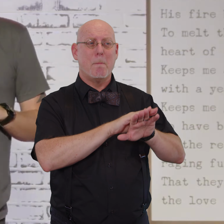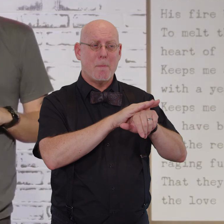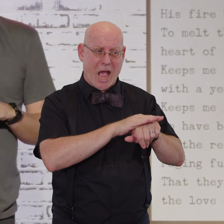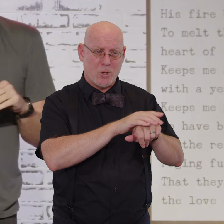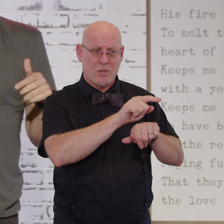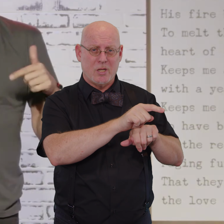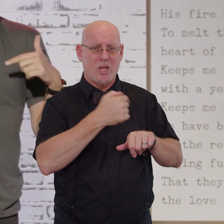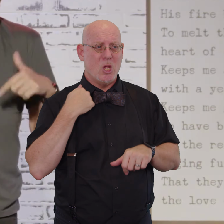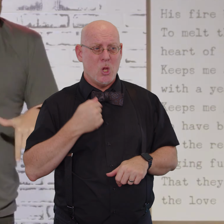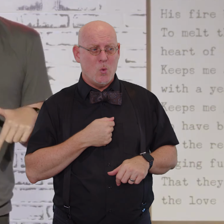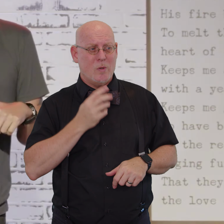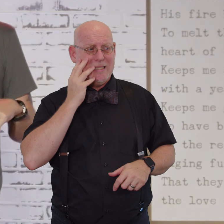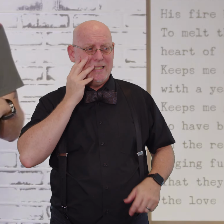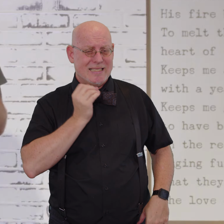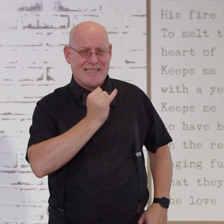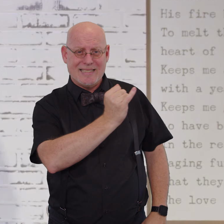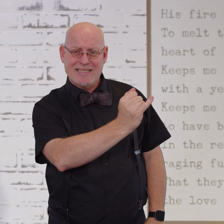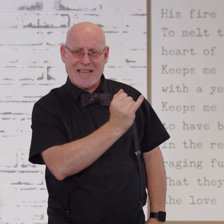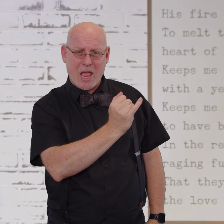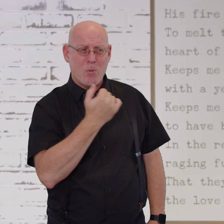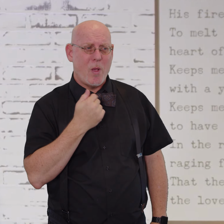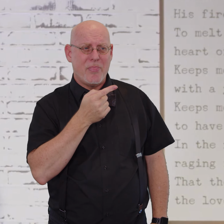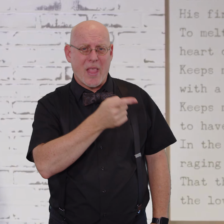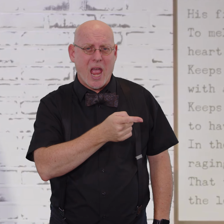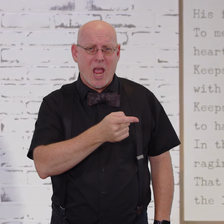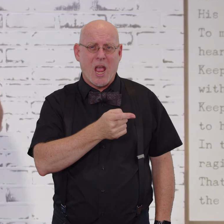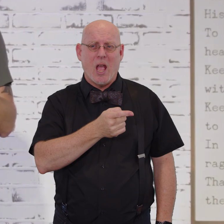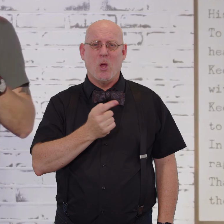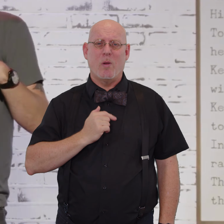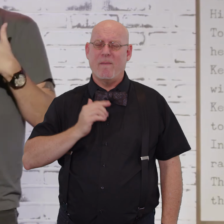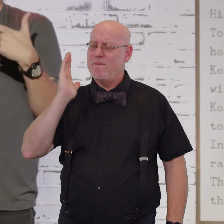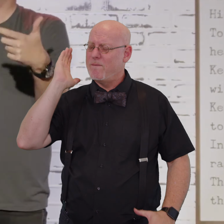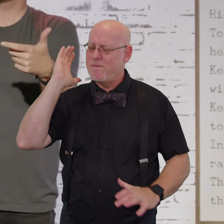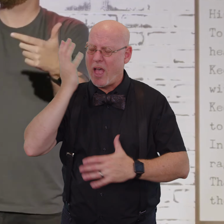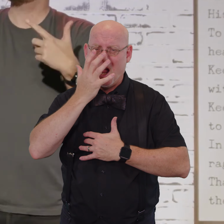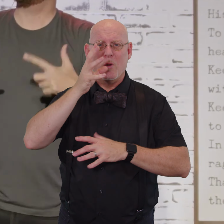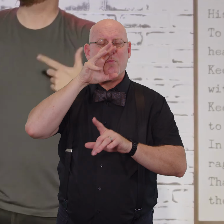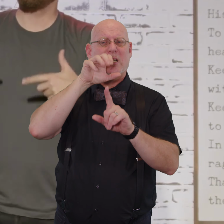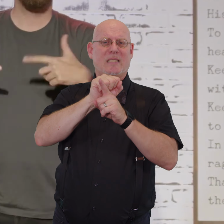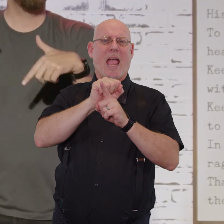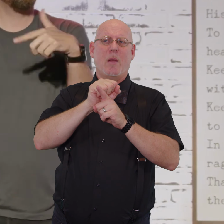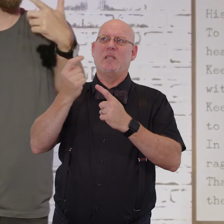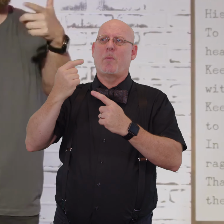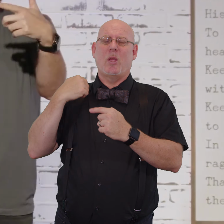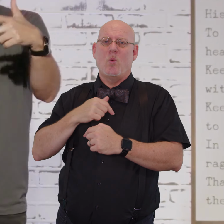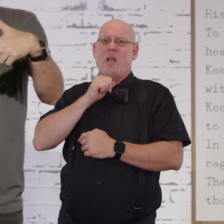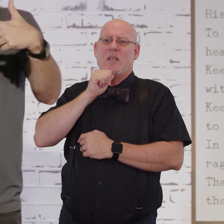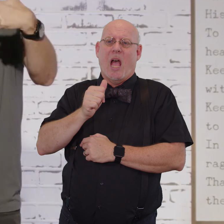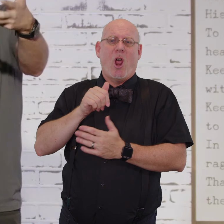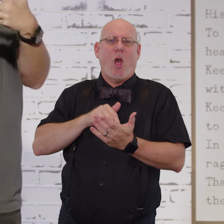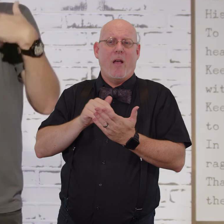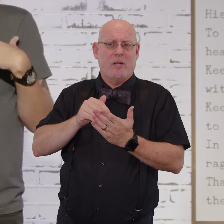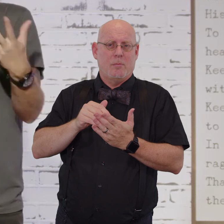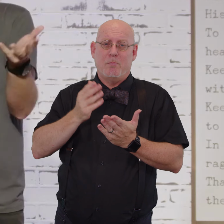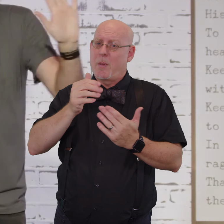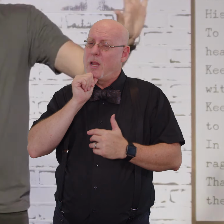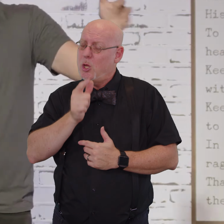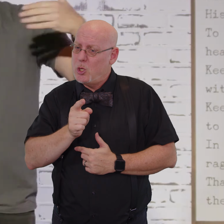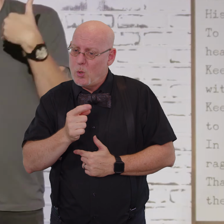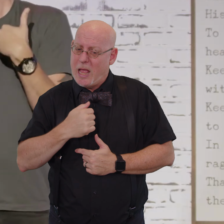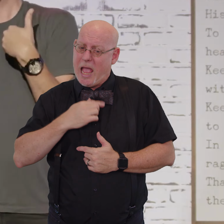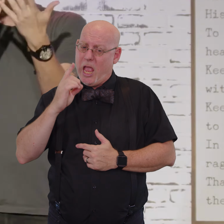hypocrisy and we are there we are there we put on a false front and pretend to be something that we're not often